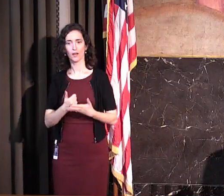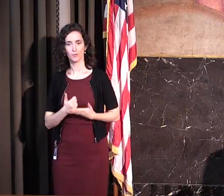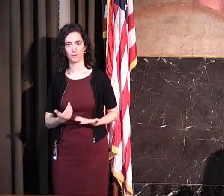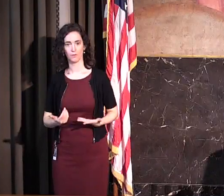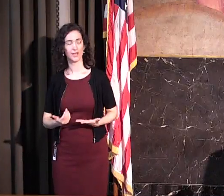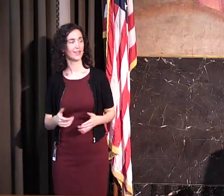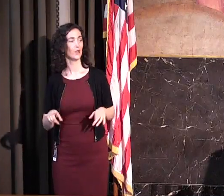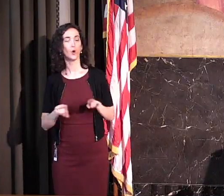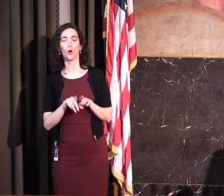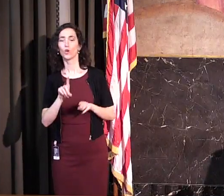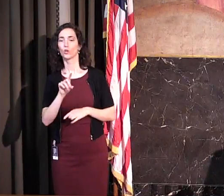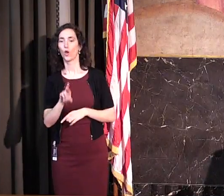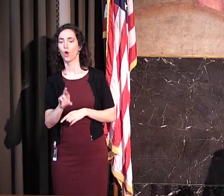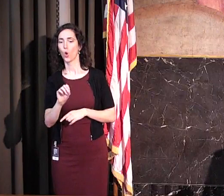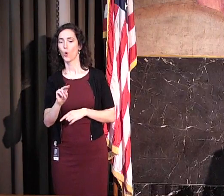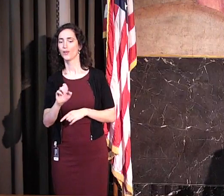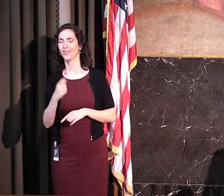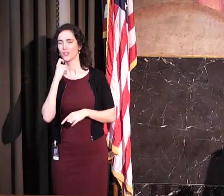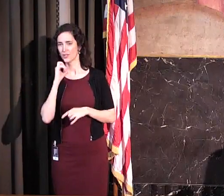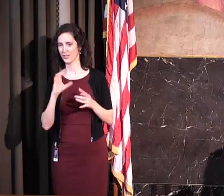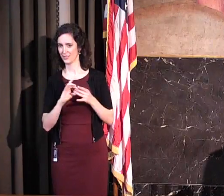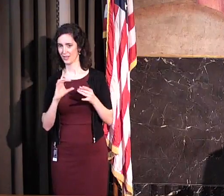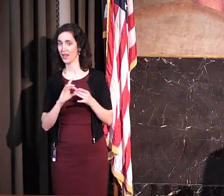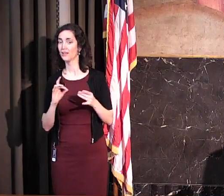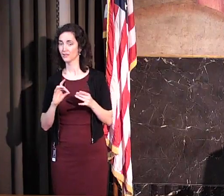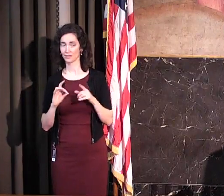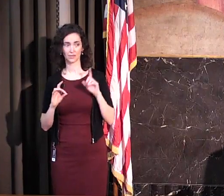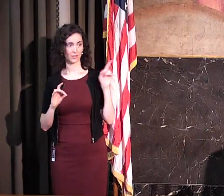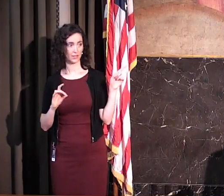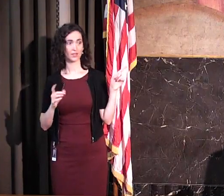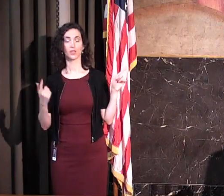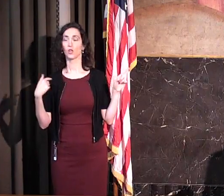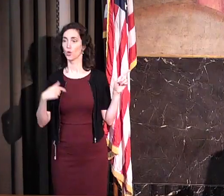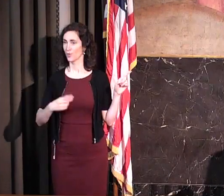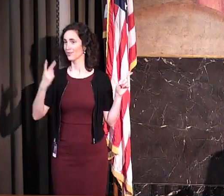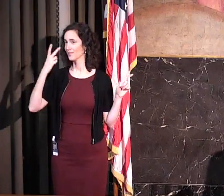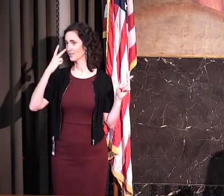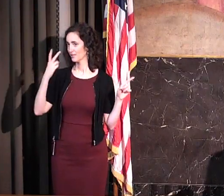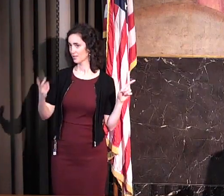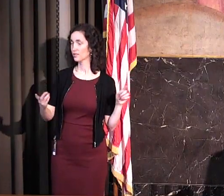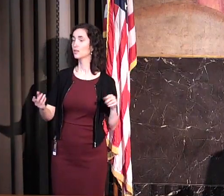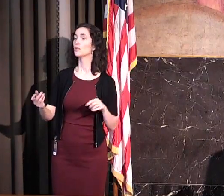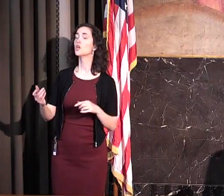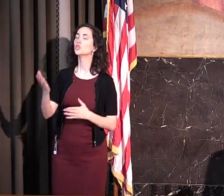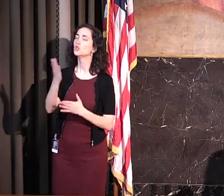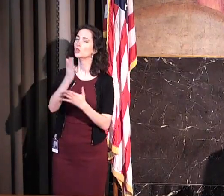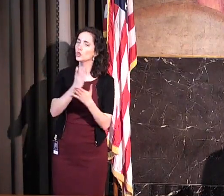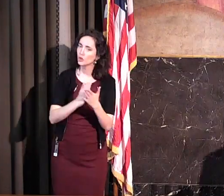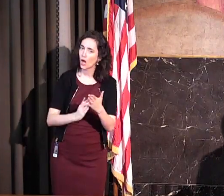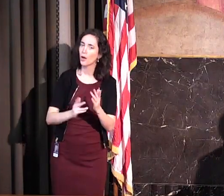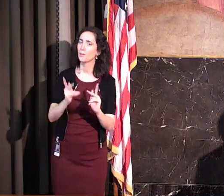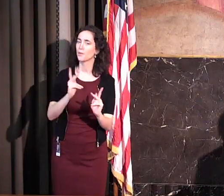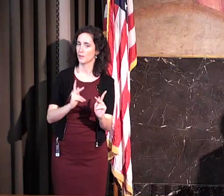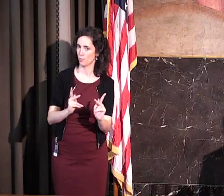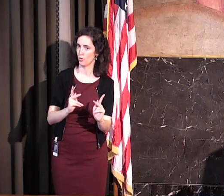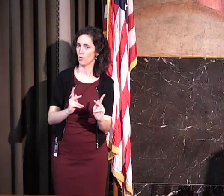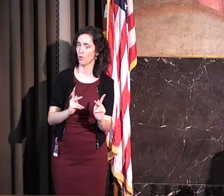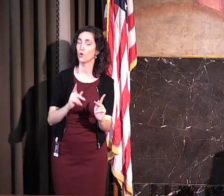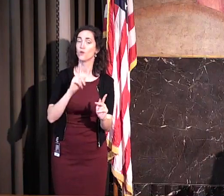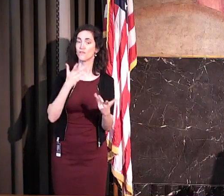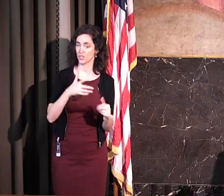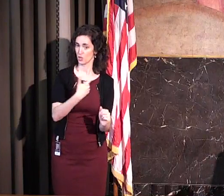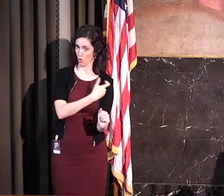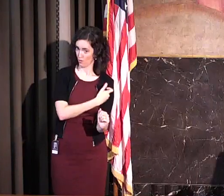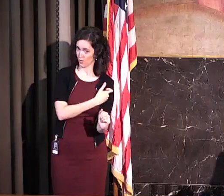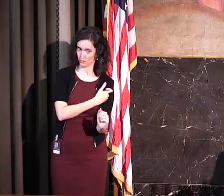O'Neill said, we are seeing a few breakthrough cases, a relatively small number